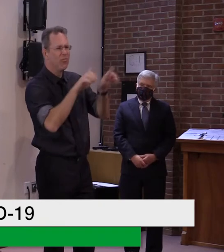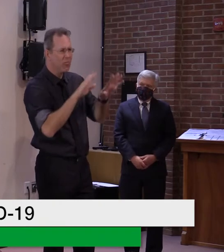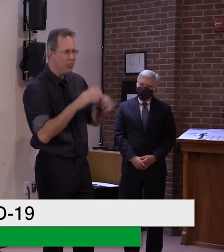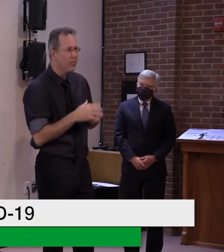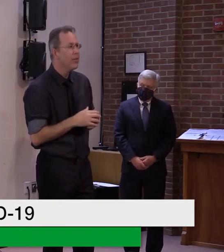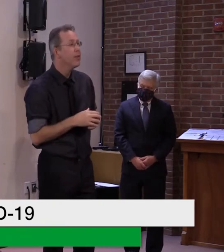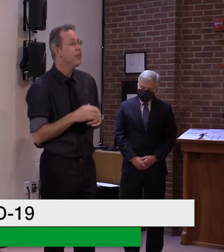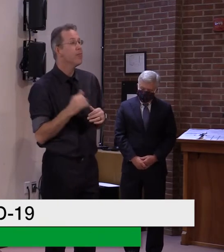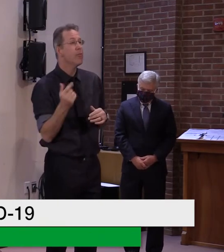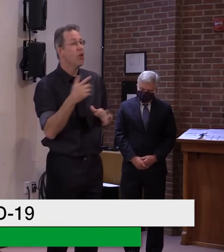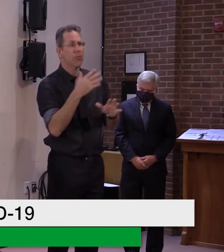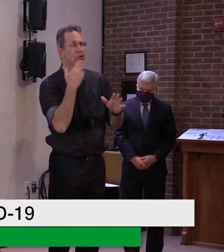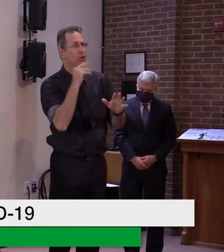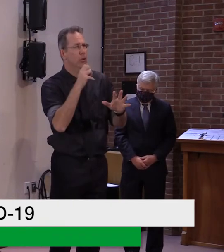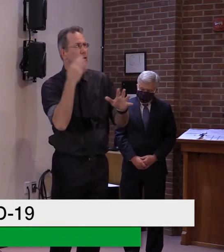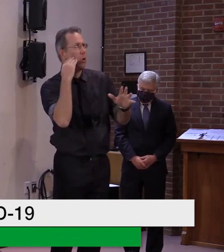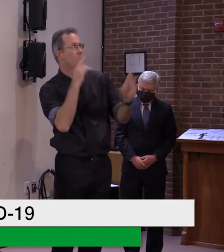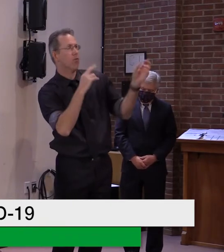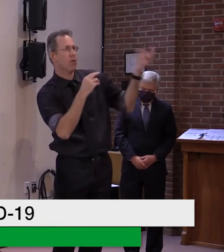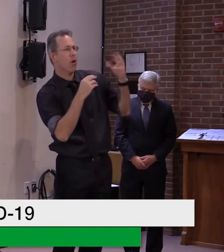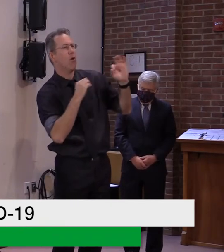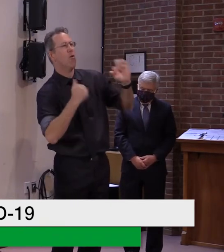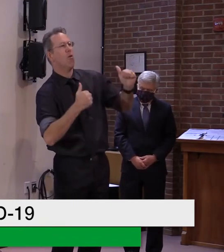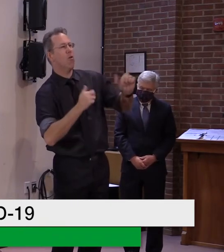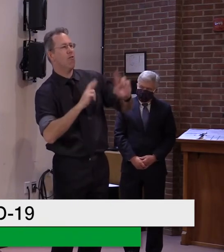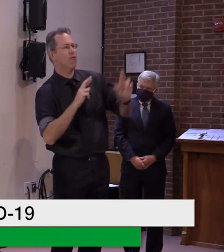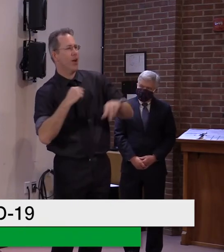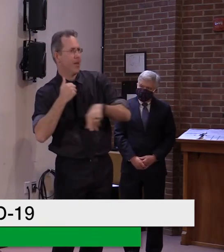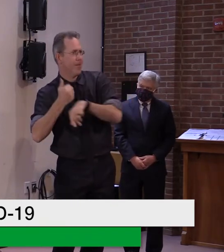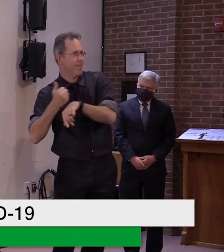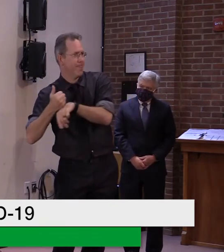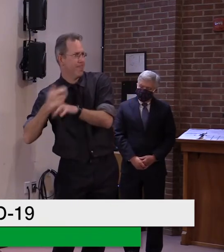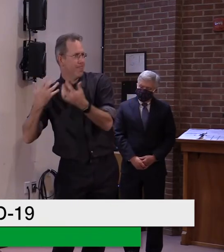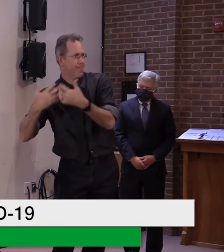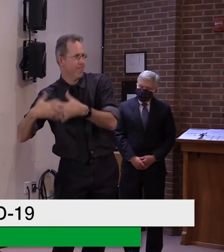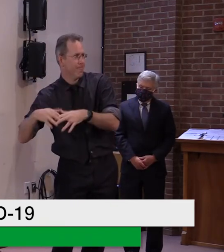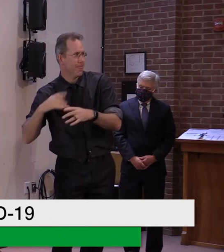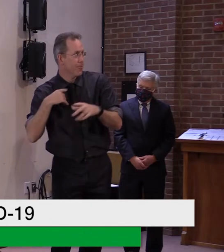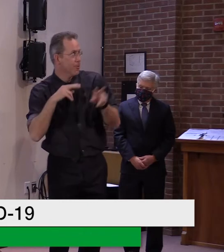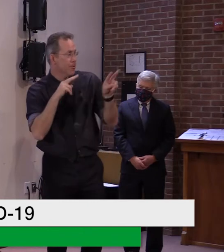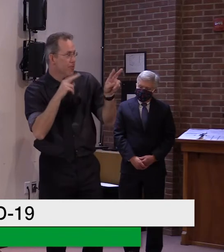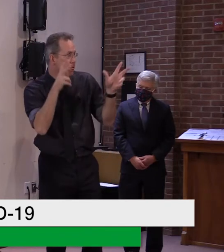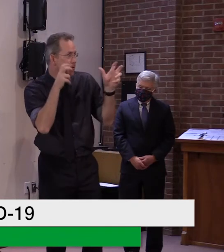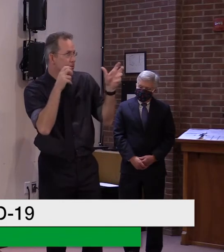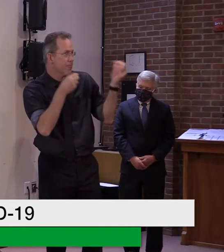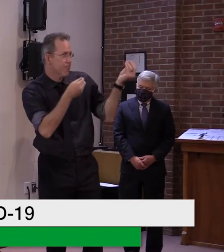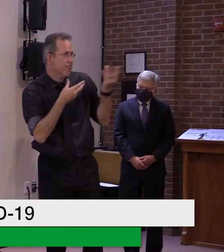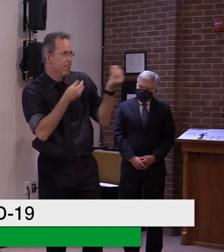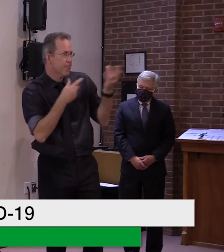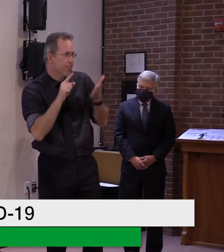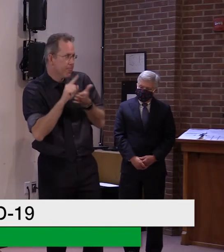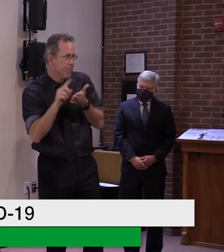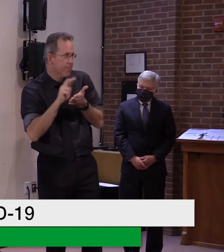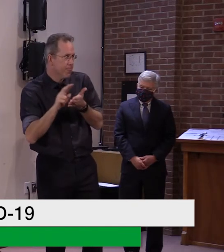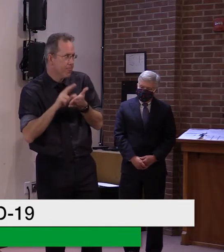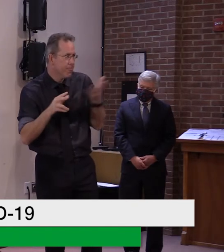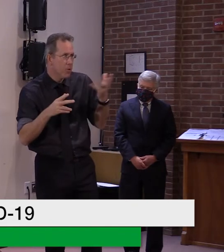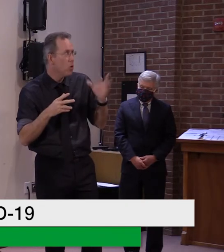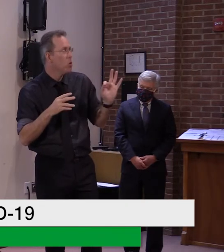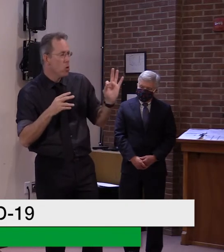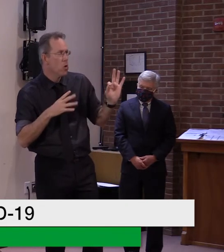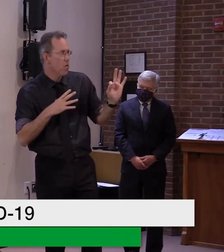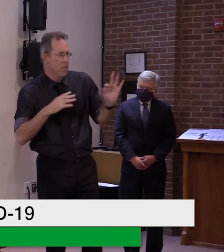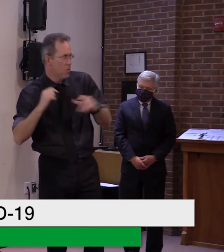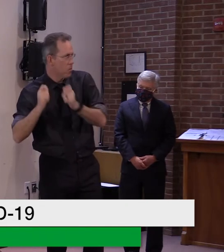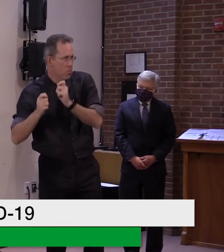changing you know every week and if as when they bring another one online they could be even at uh at room